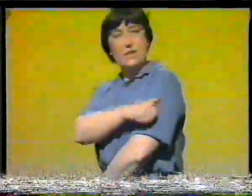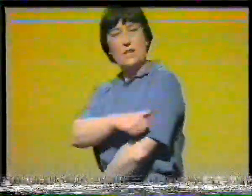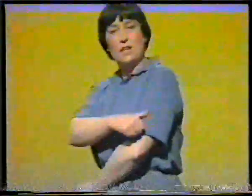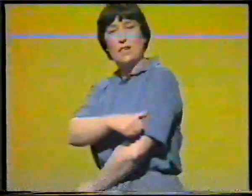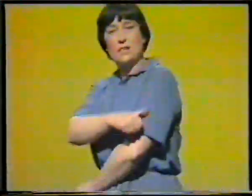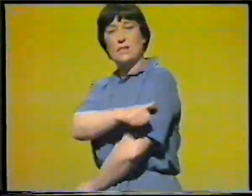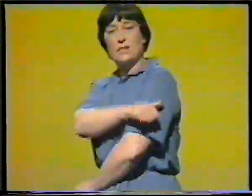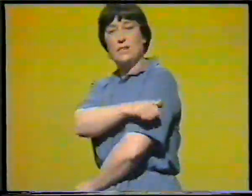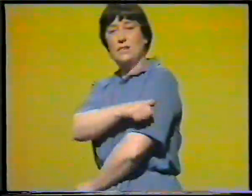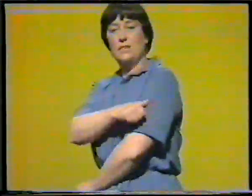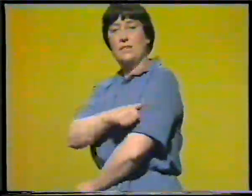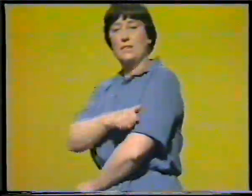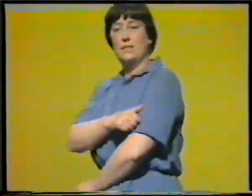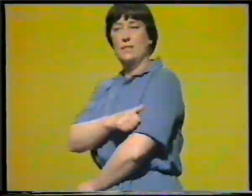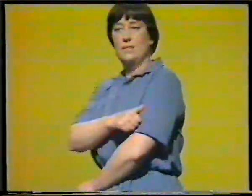nurse,